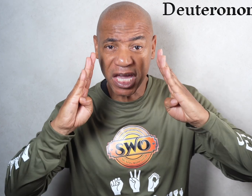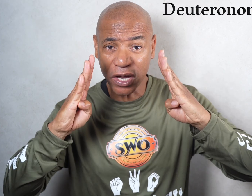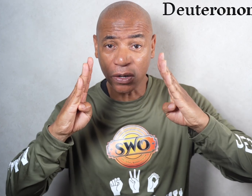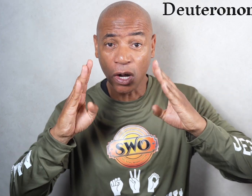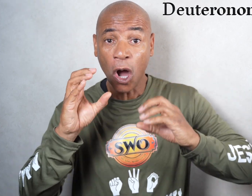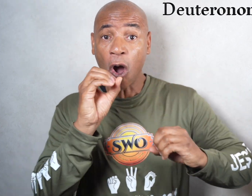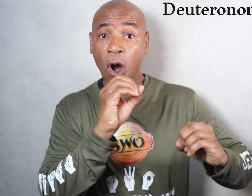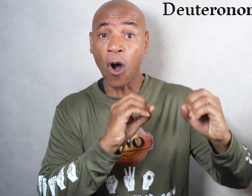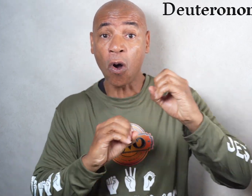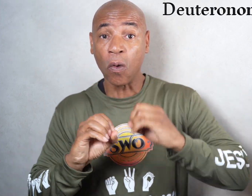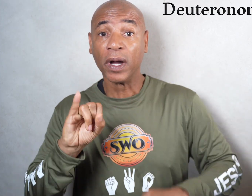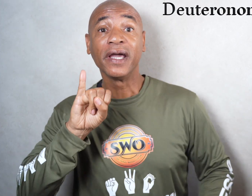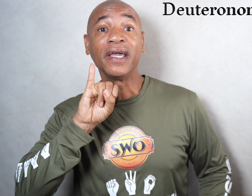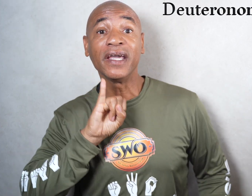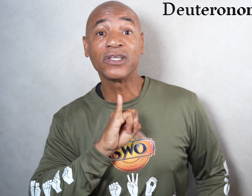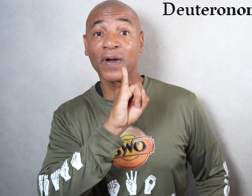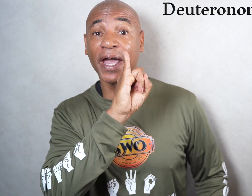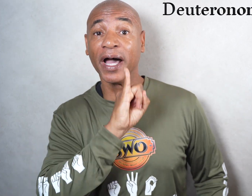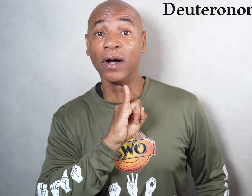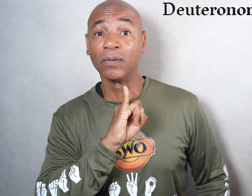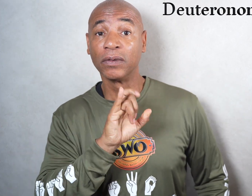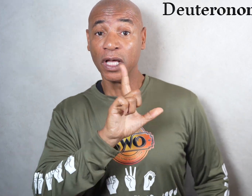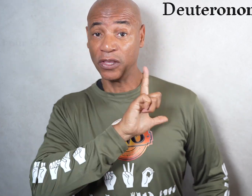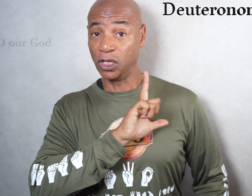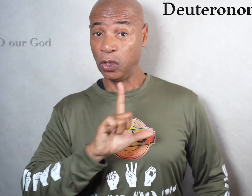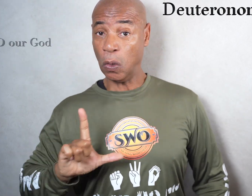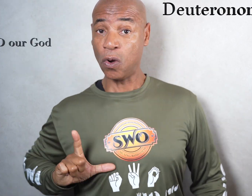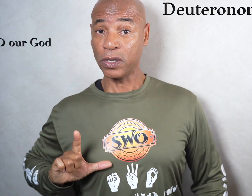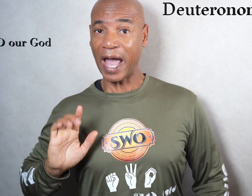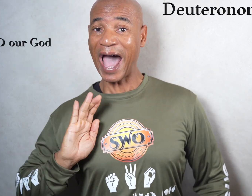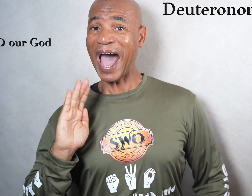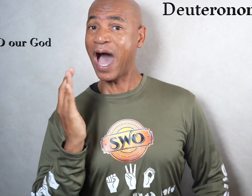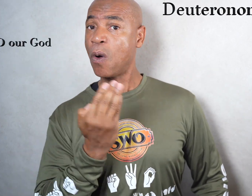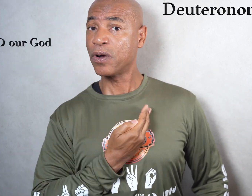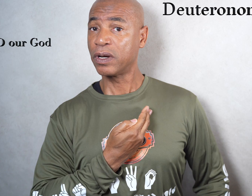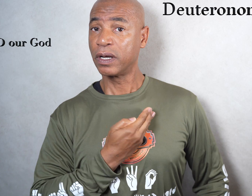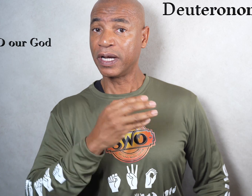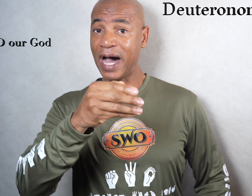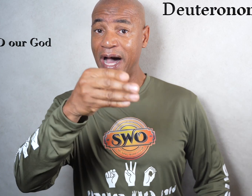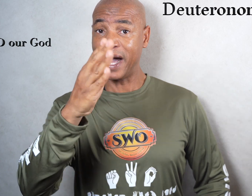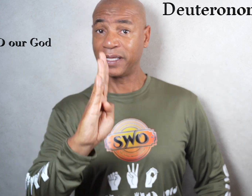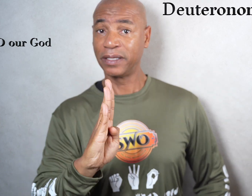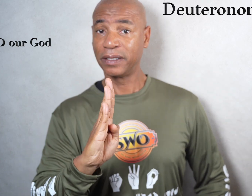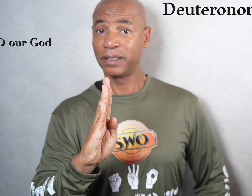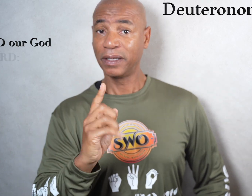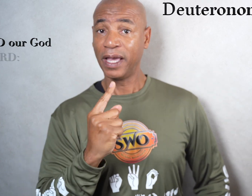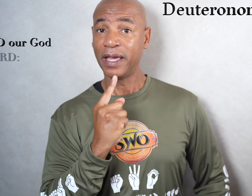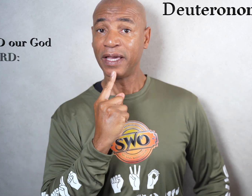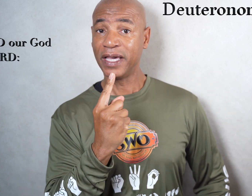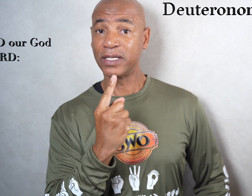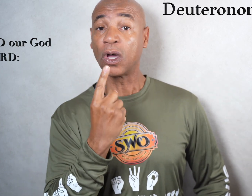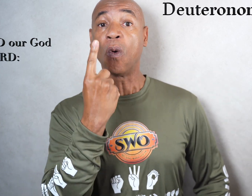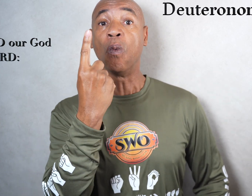Hear, O Israel, the Lord our God is